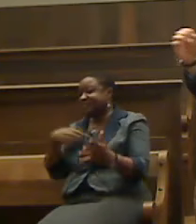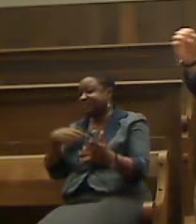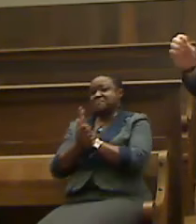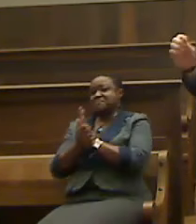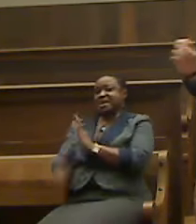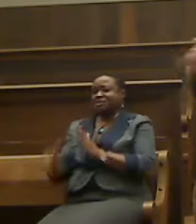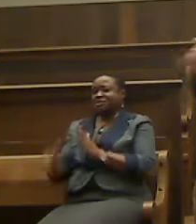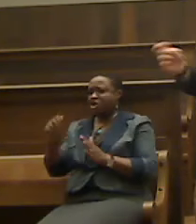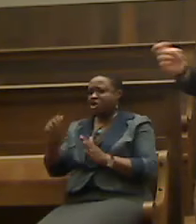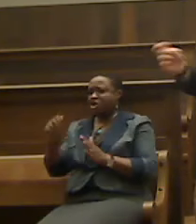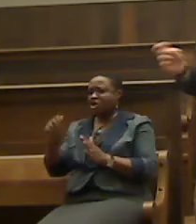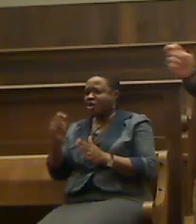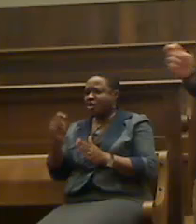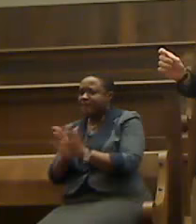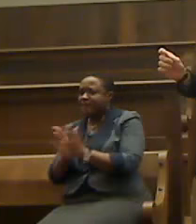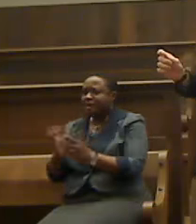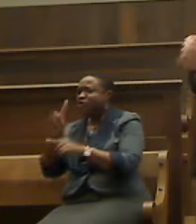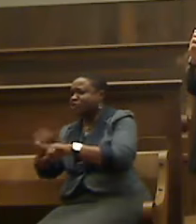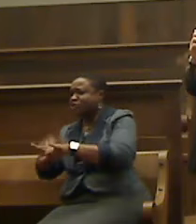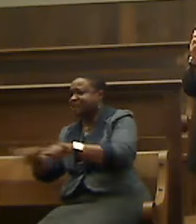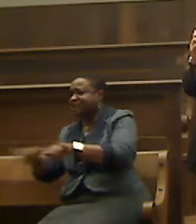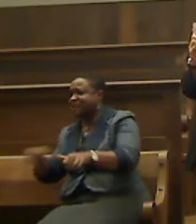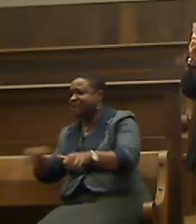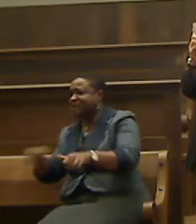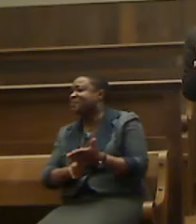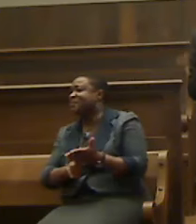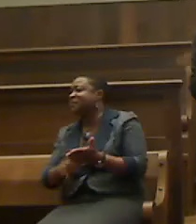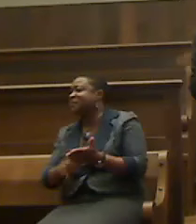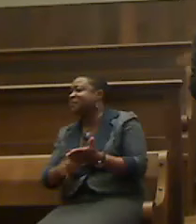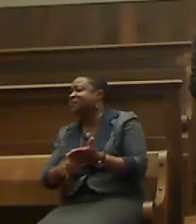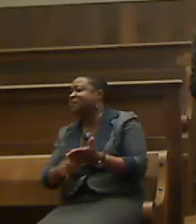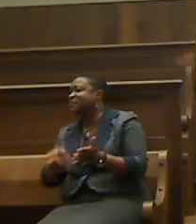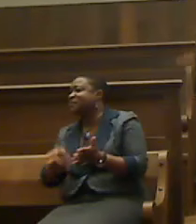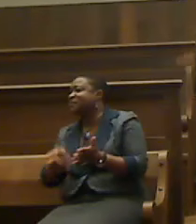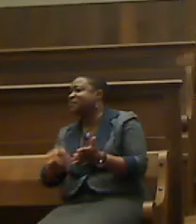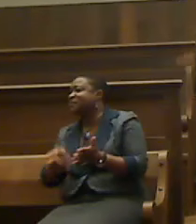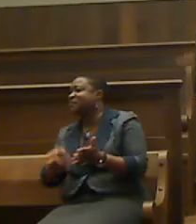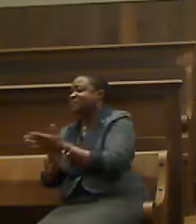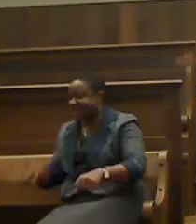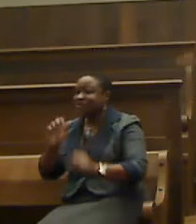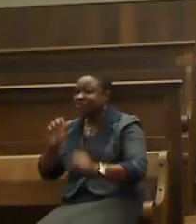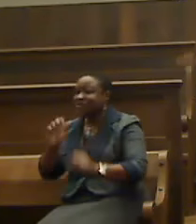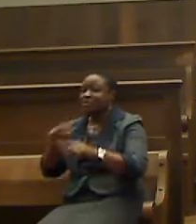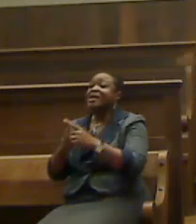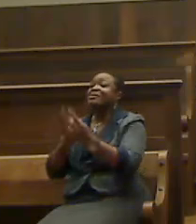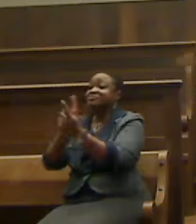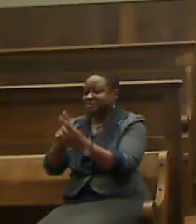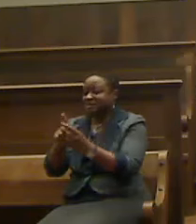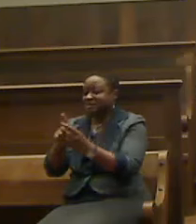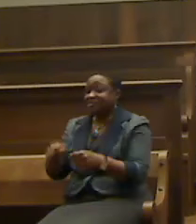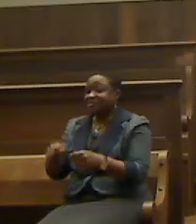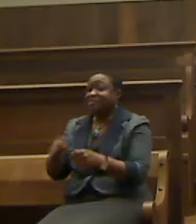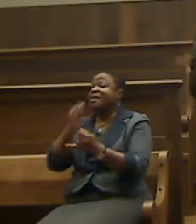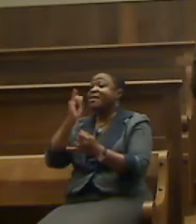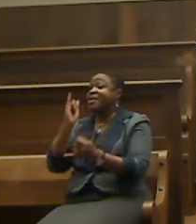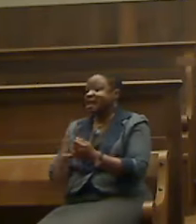signing books and answering questions at the same time. So we'll be able to answer your questions at the table. So I want to say this to go to final. I